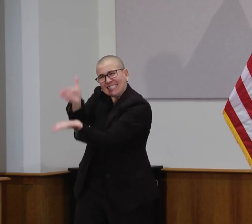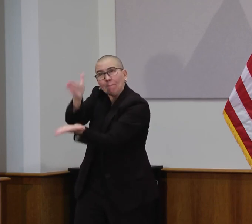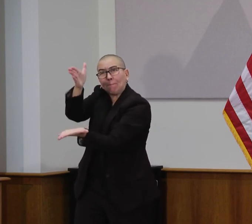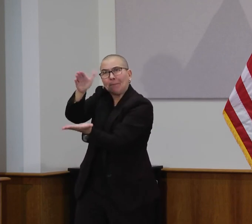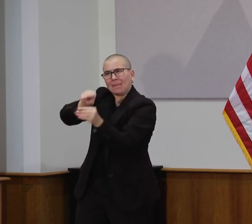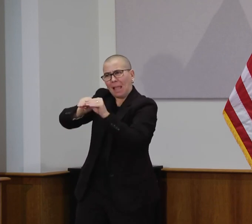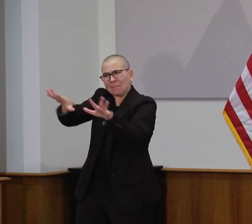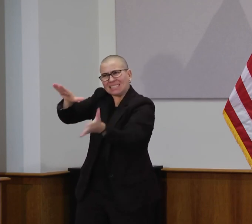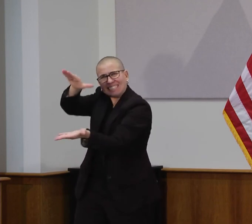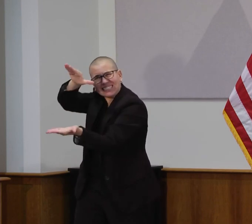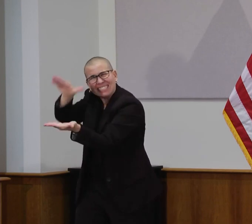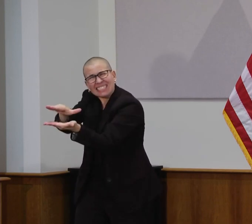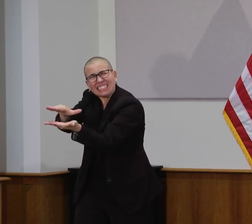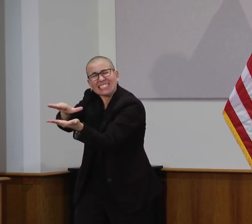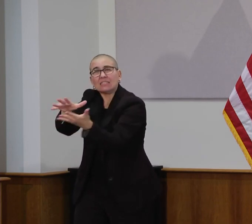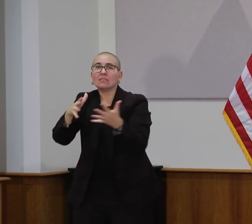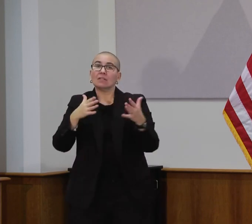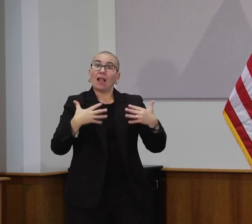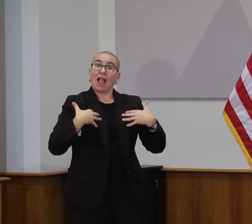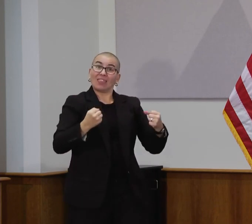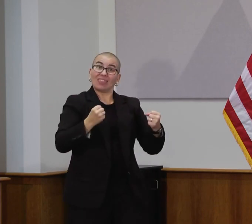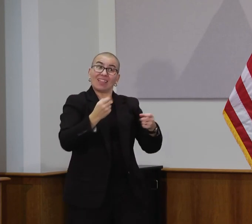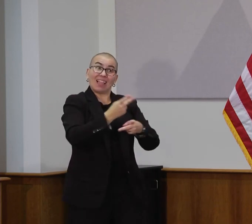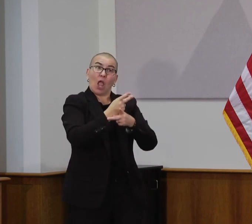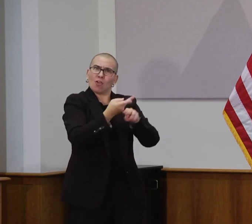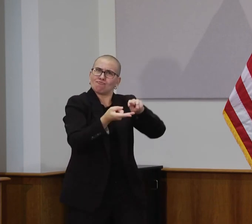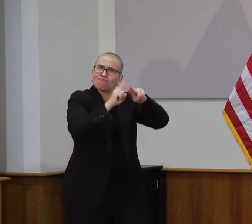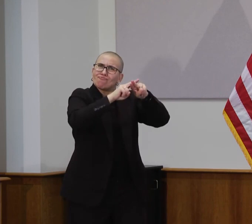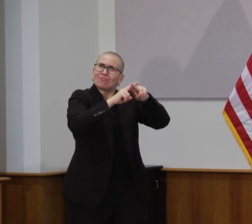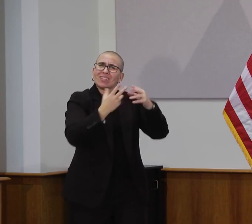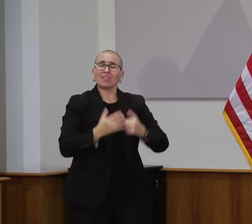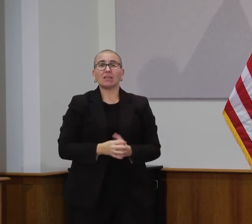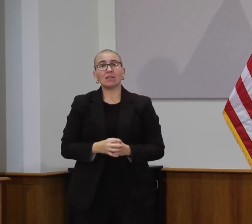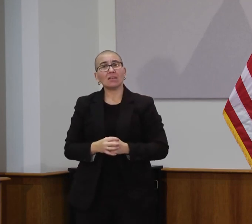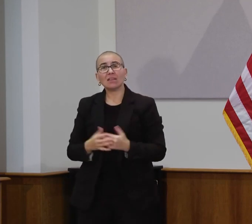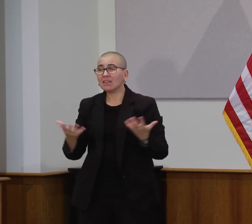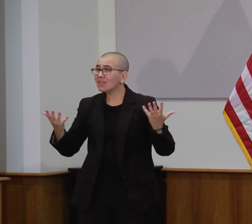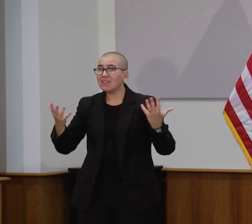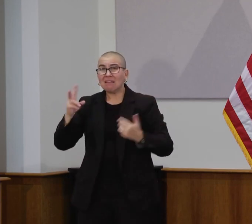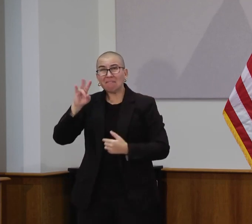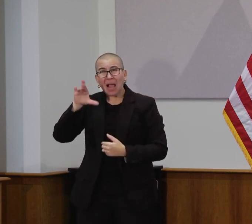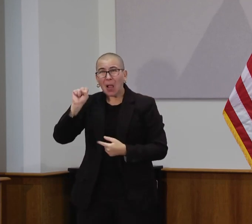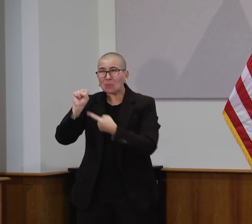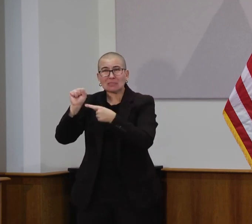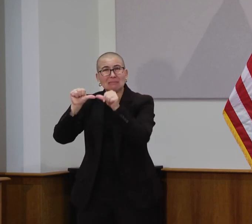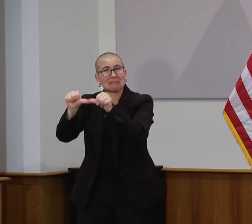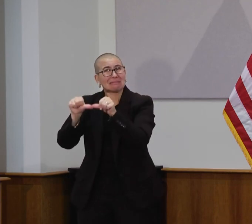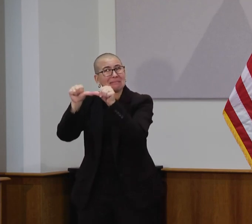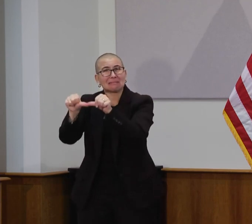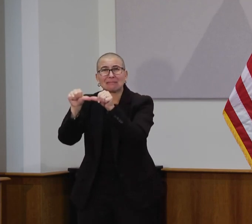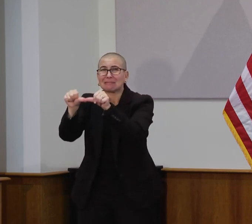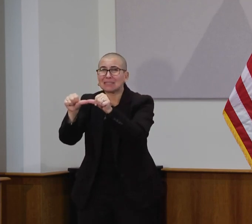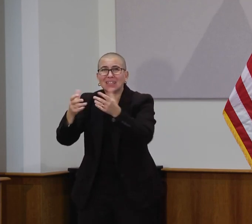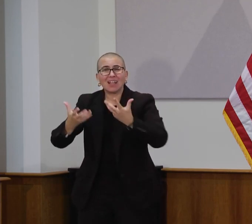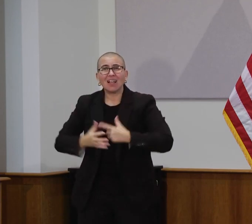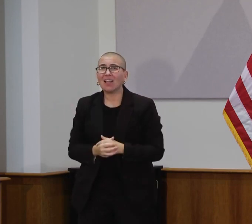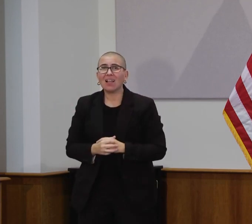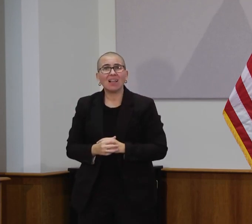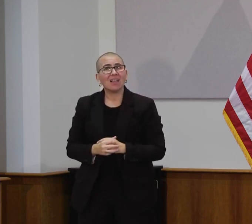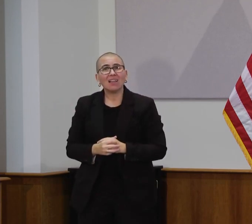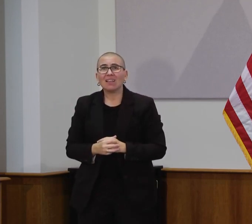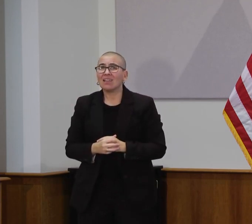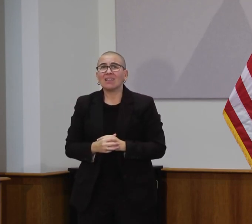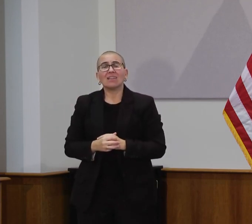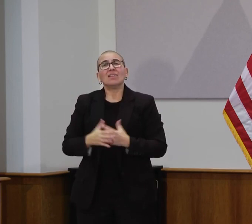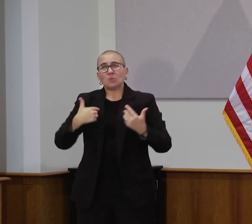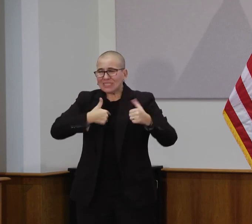letting the virus win is simply unacceptable. And we can do better. We can do this. And I want to be clear. It